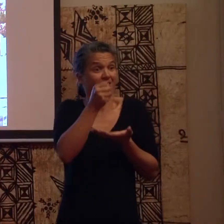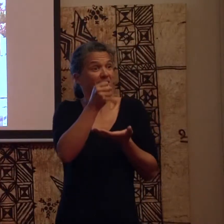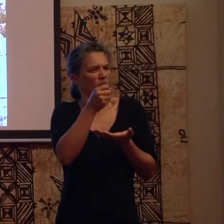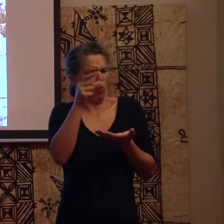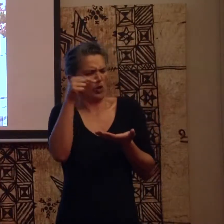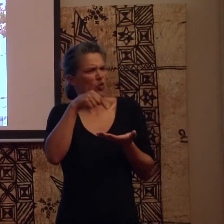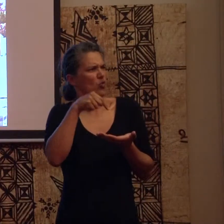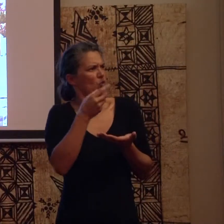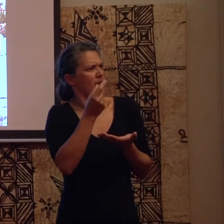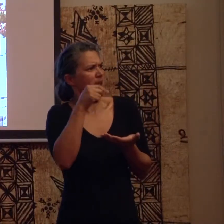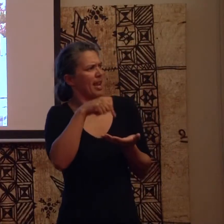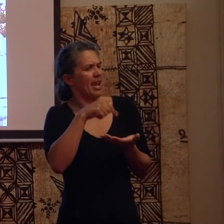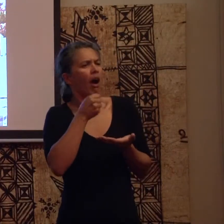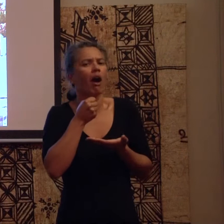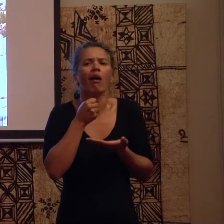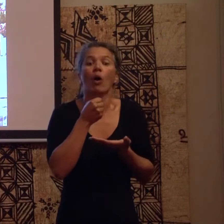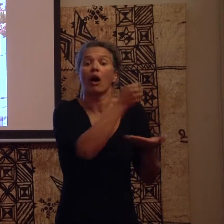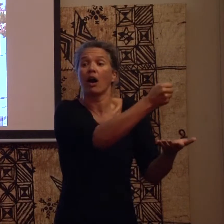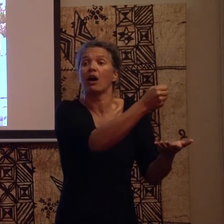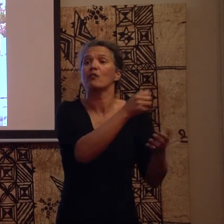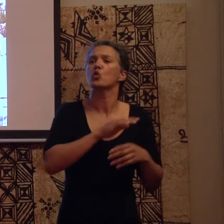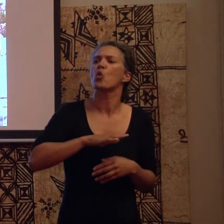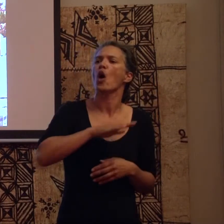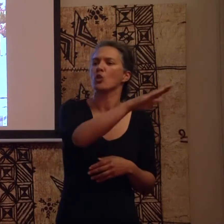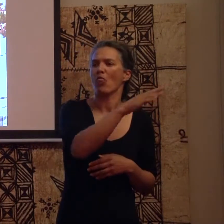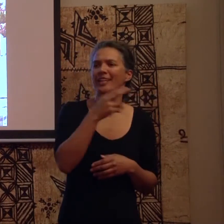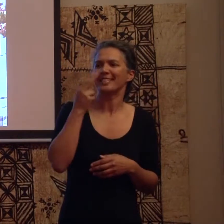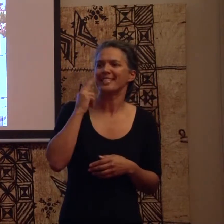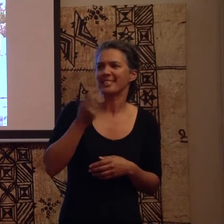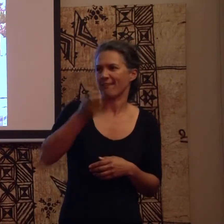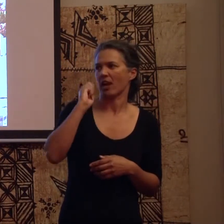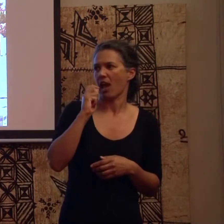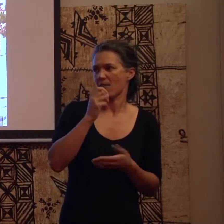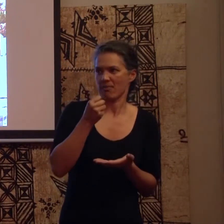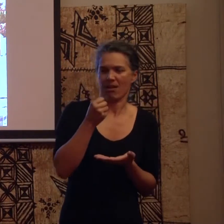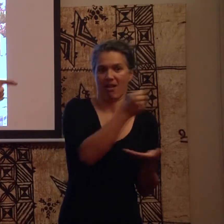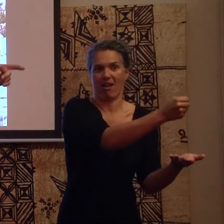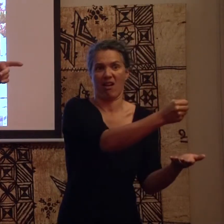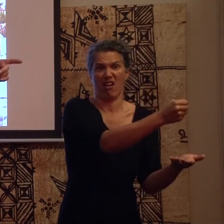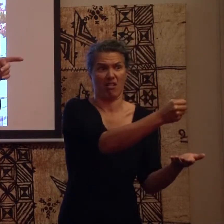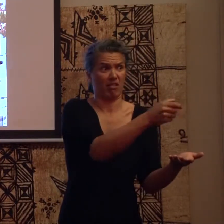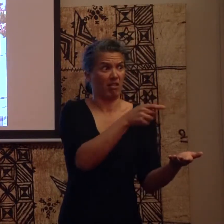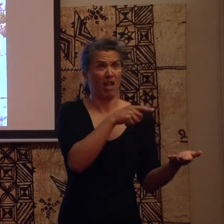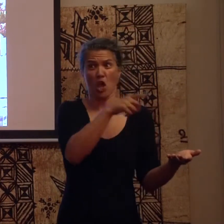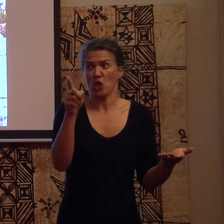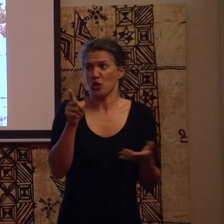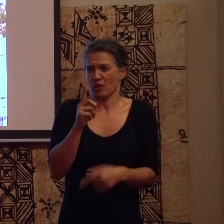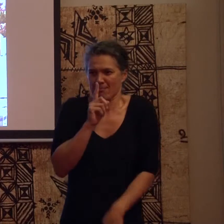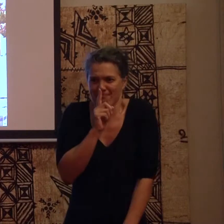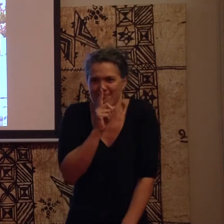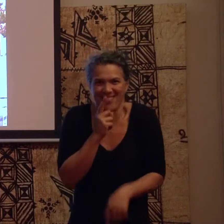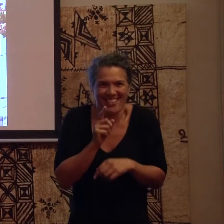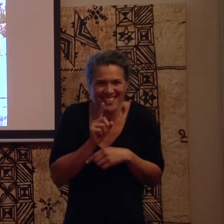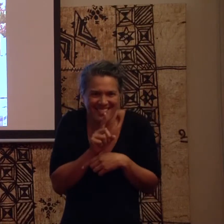Week, all the proceeds go to the Northland Deaf Club. So if you've crept in the back door and you haven't